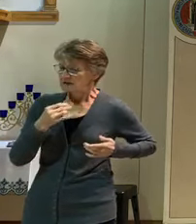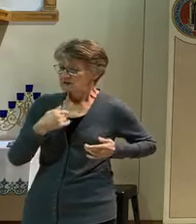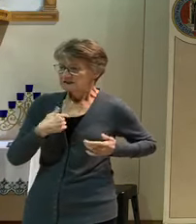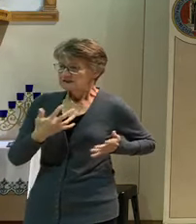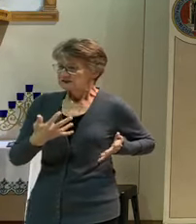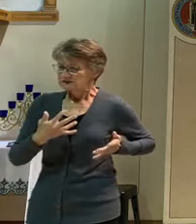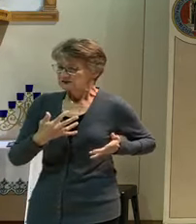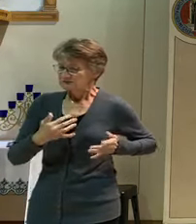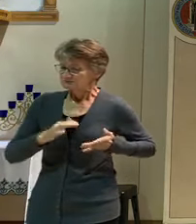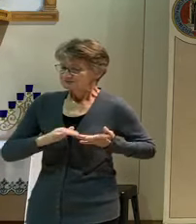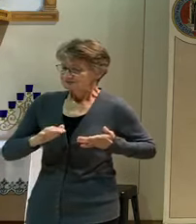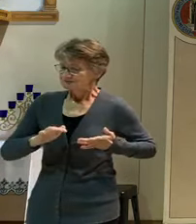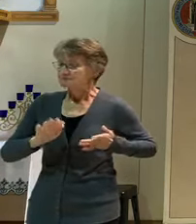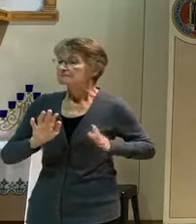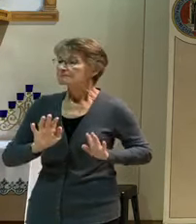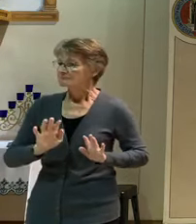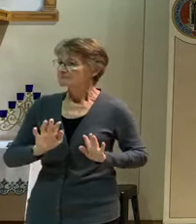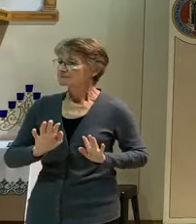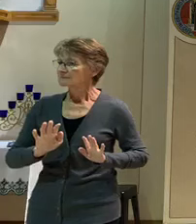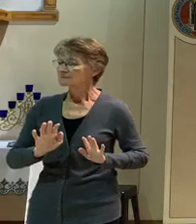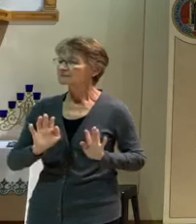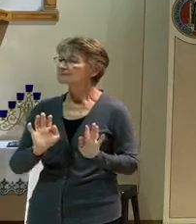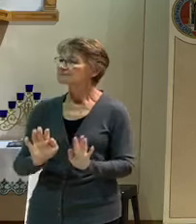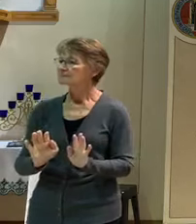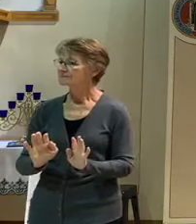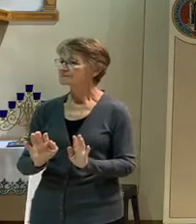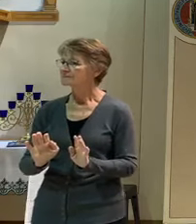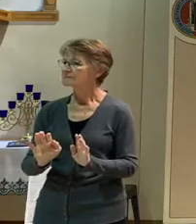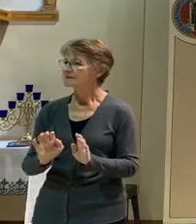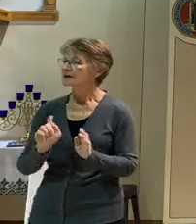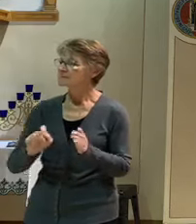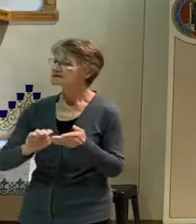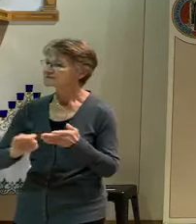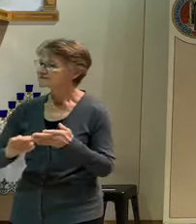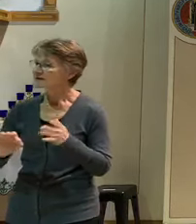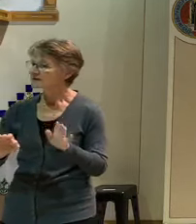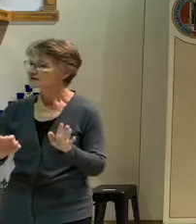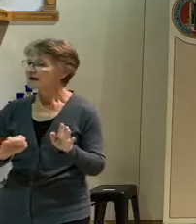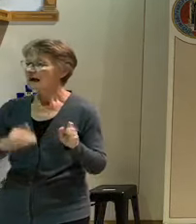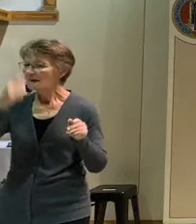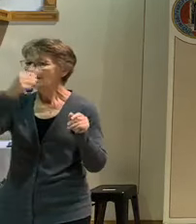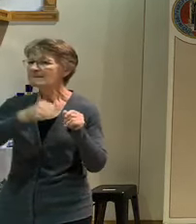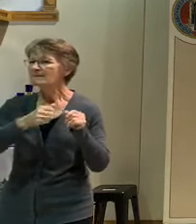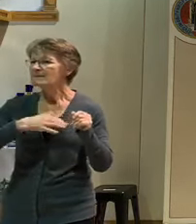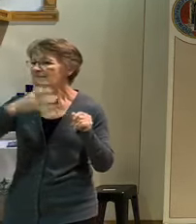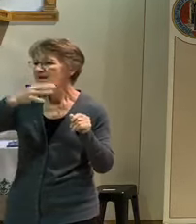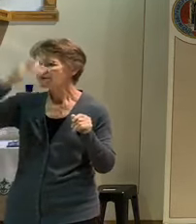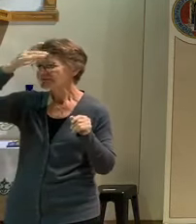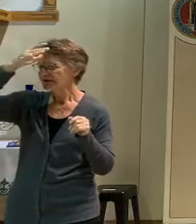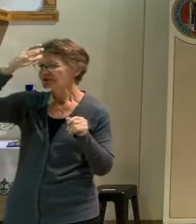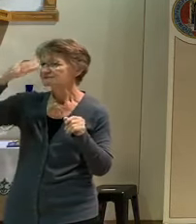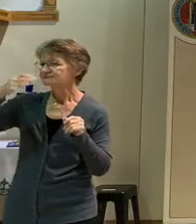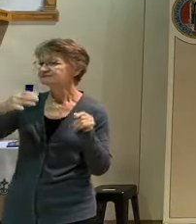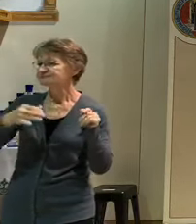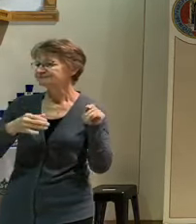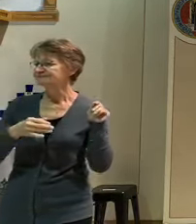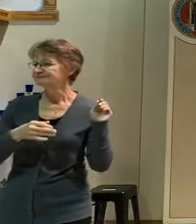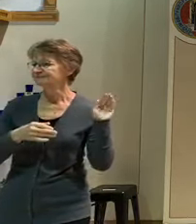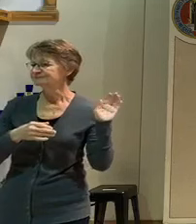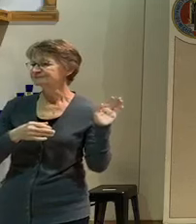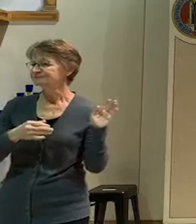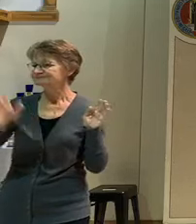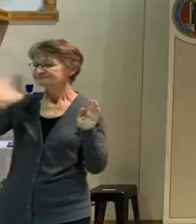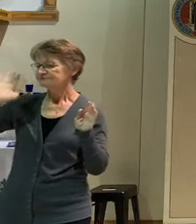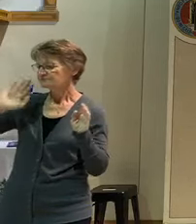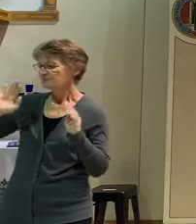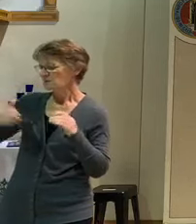of 1957. And the record had a crack in it for the first two songs, but there was a third song. And I